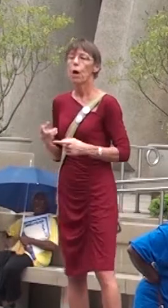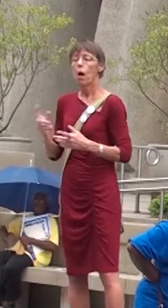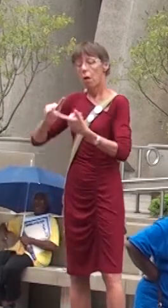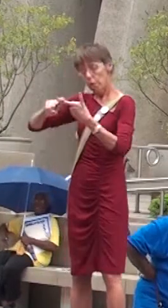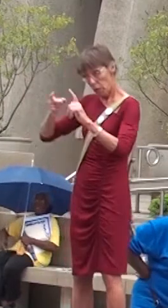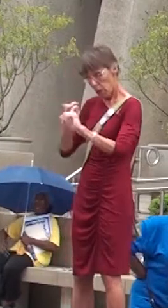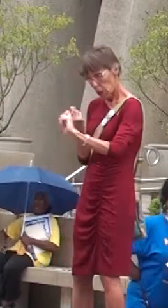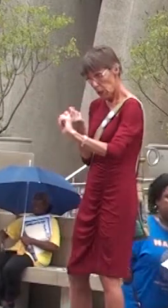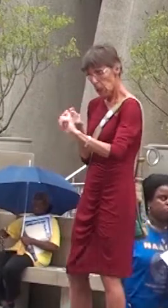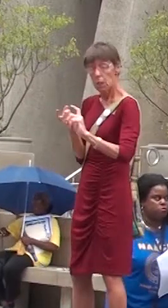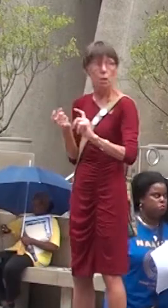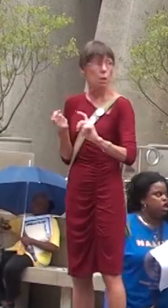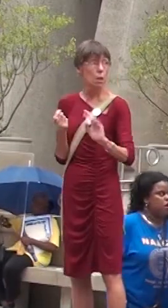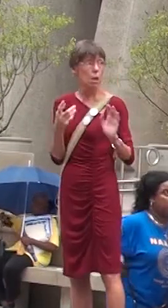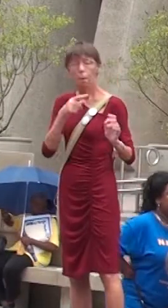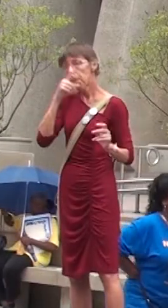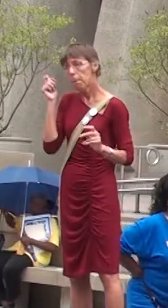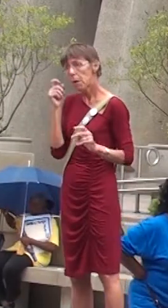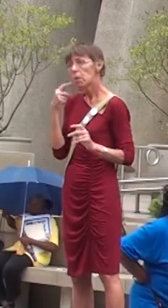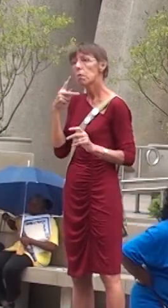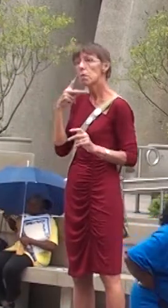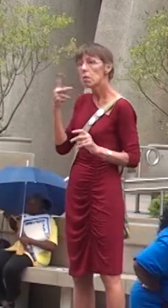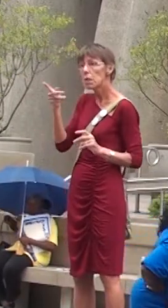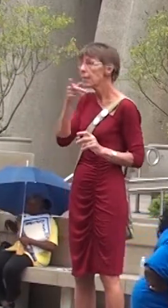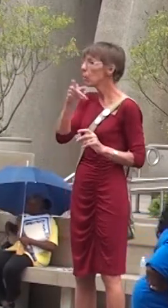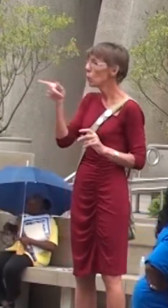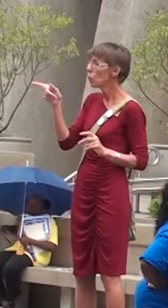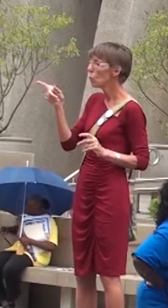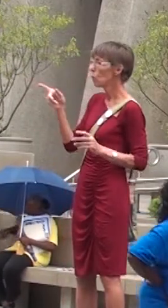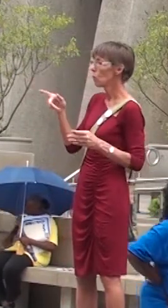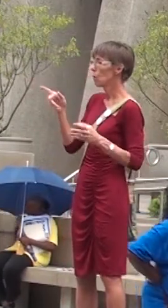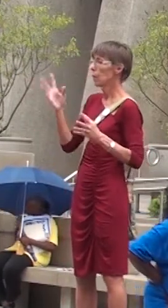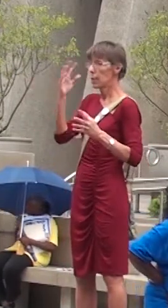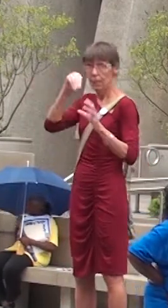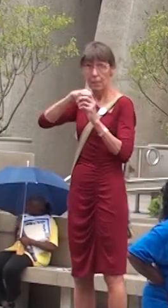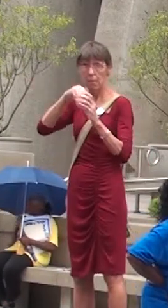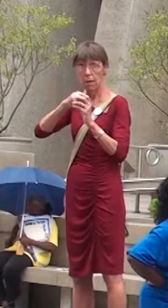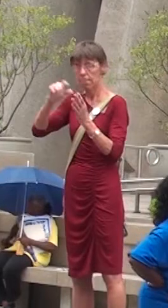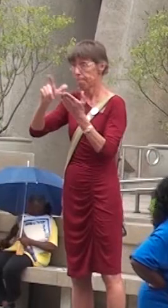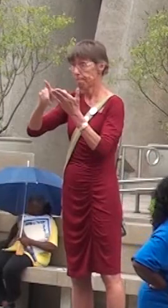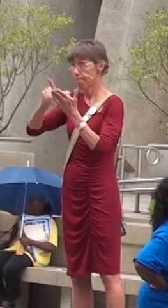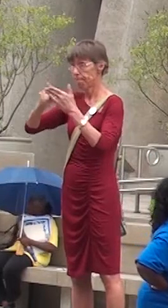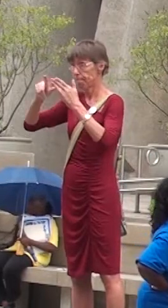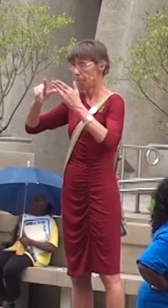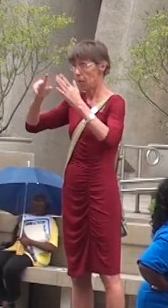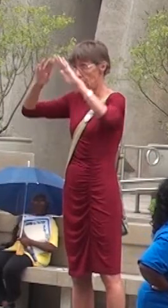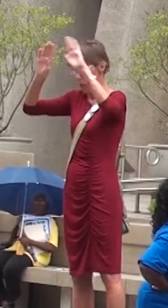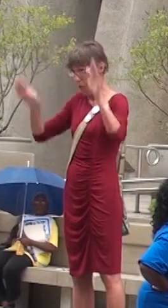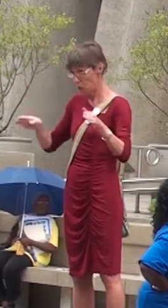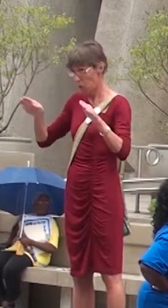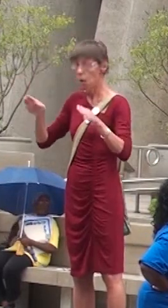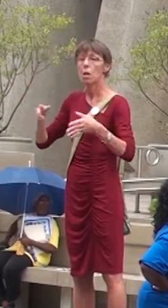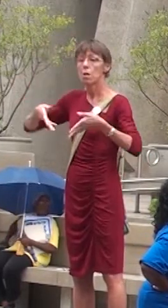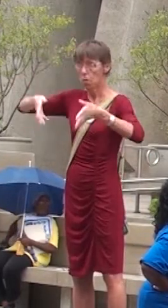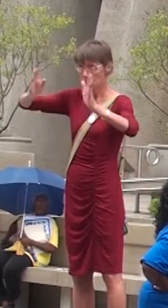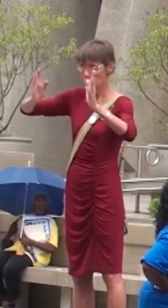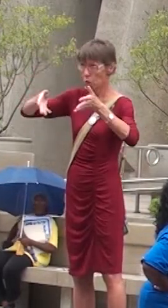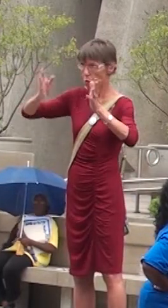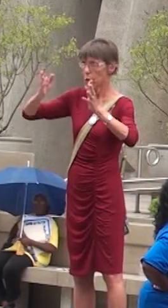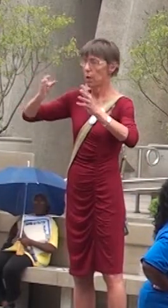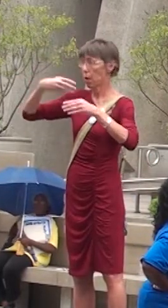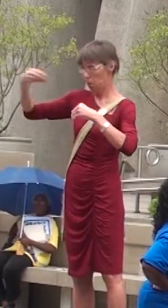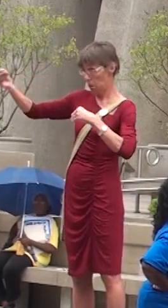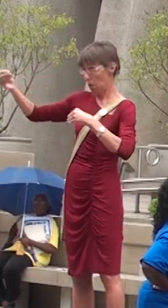friends, because I've seen you in the halls of the legislature and on the sidewalks in front of the legislative